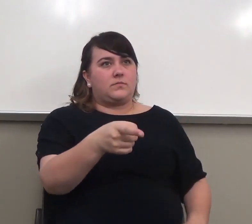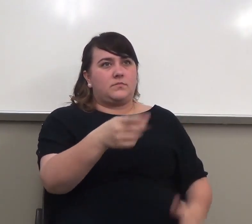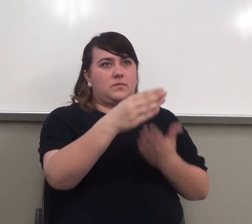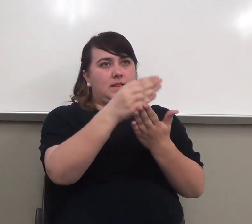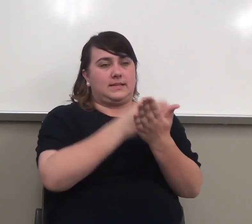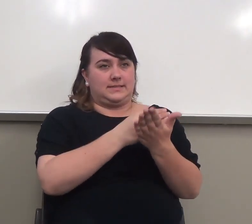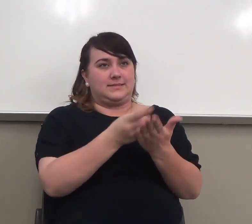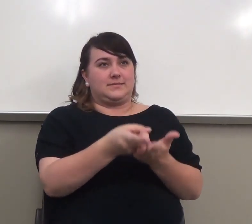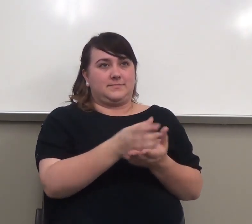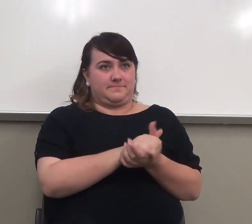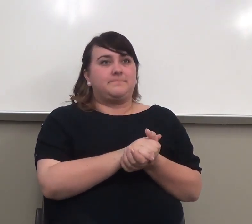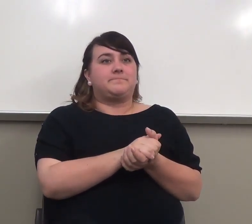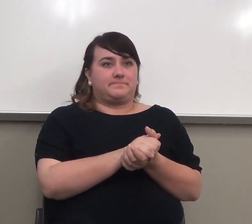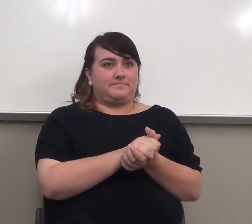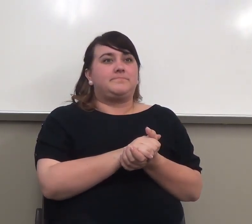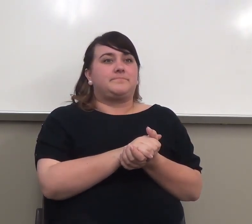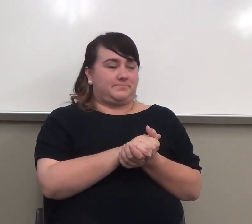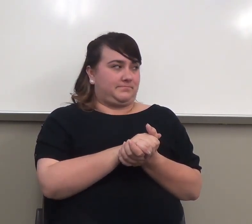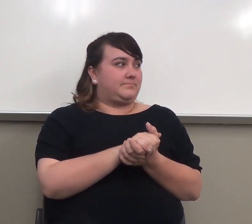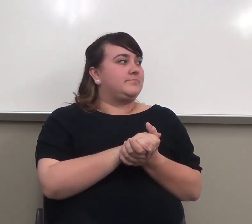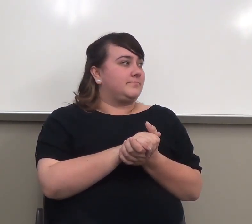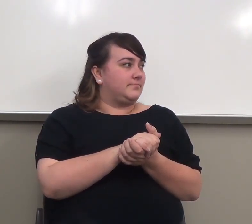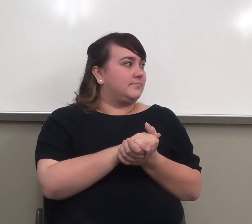because this is where